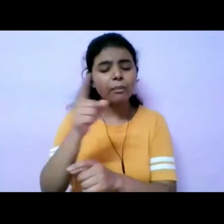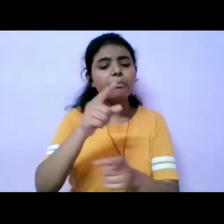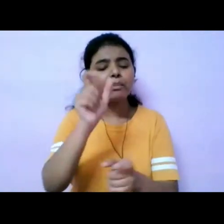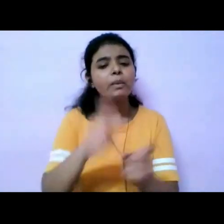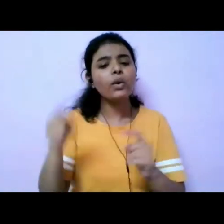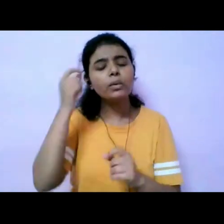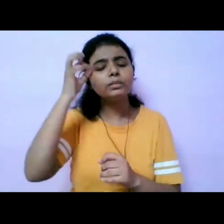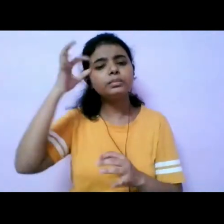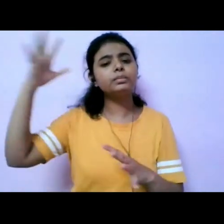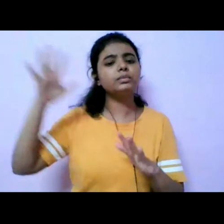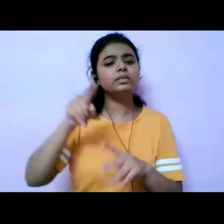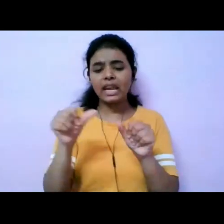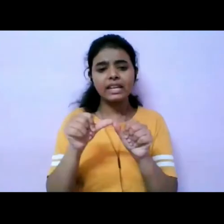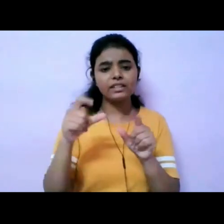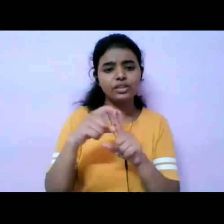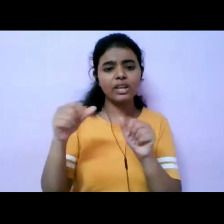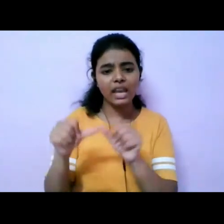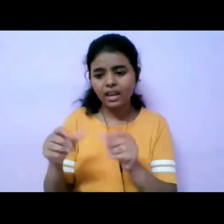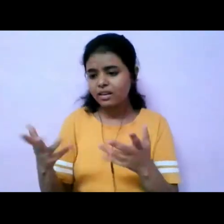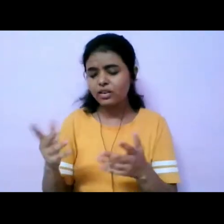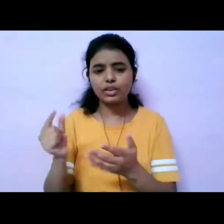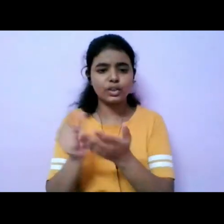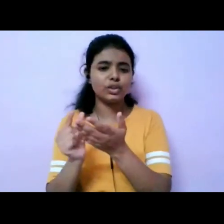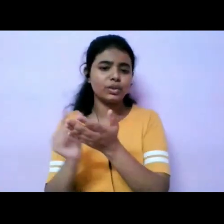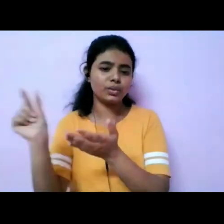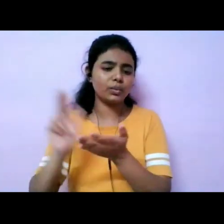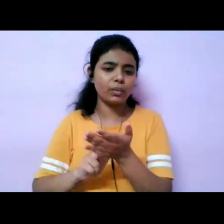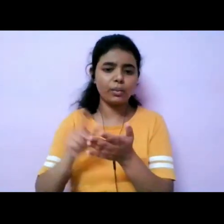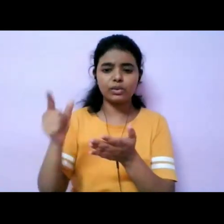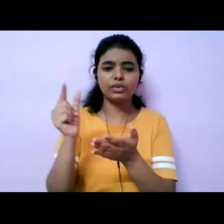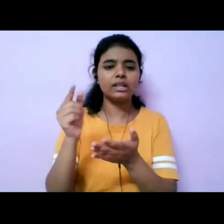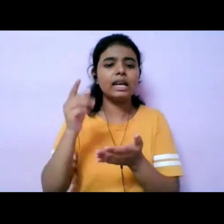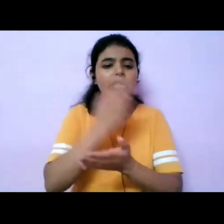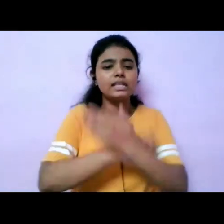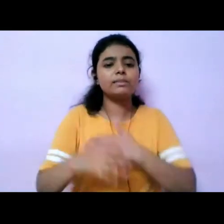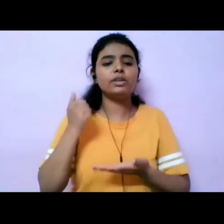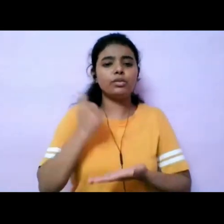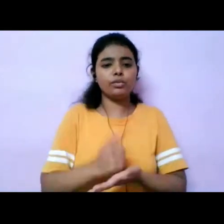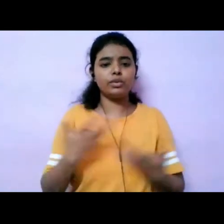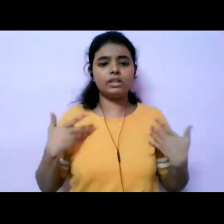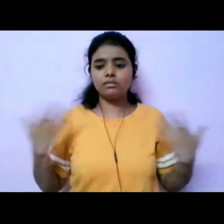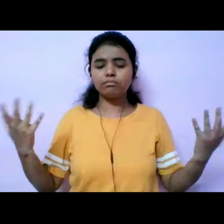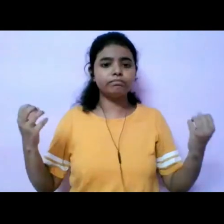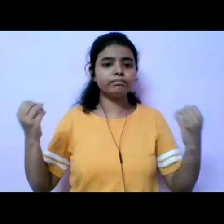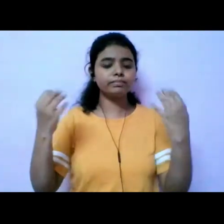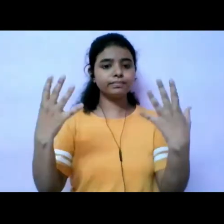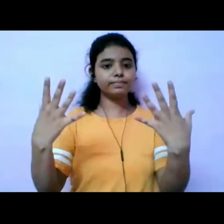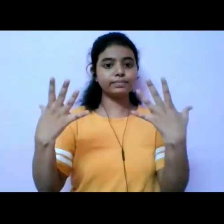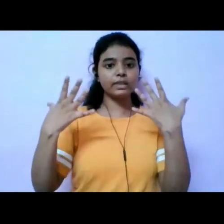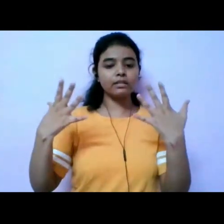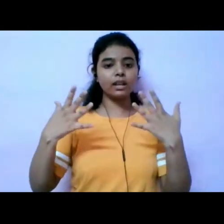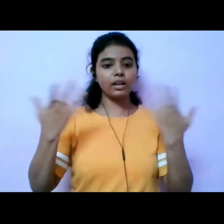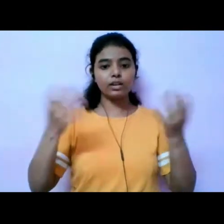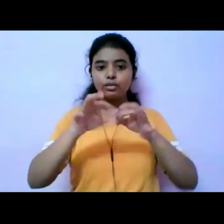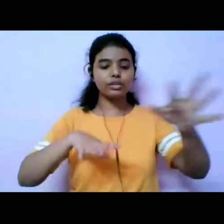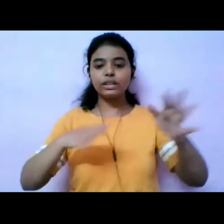with our mighty ADA and the UN Charter on Disability Rights, we're now living in a shining city on